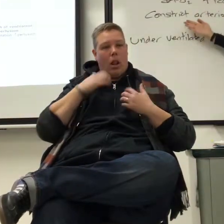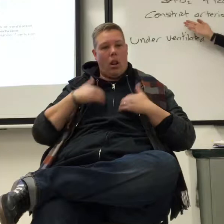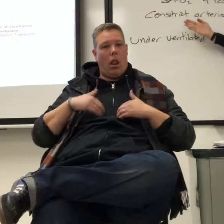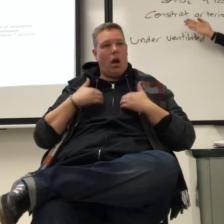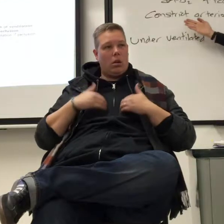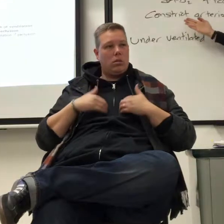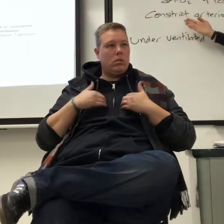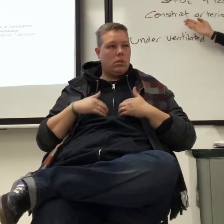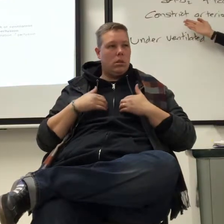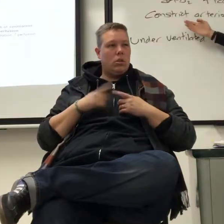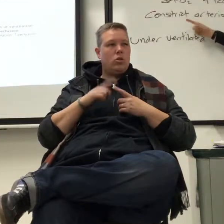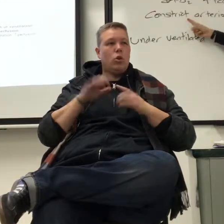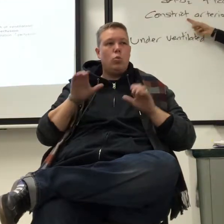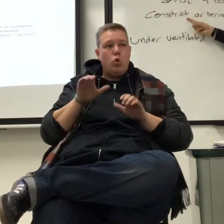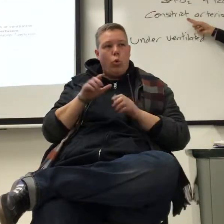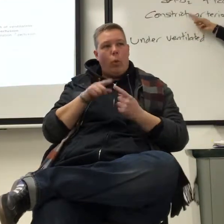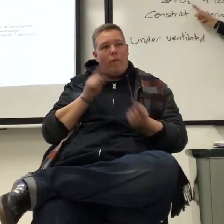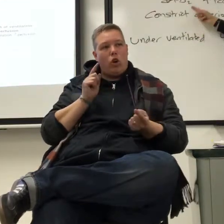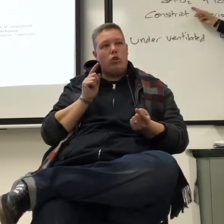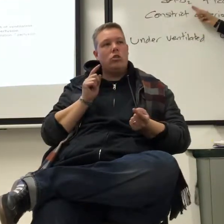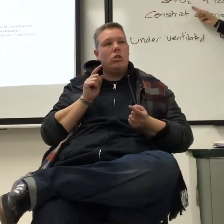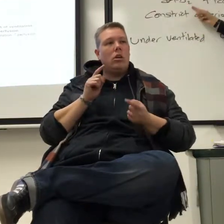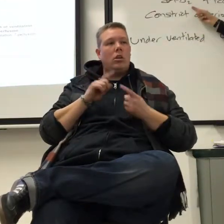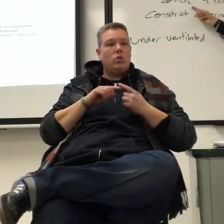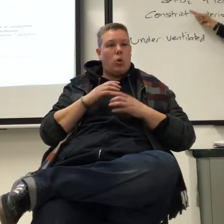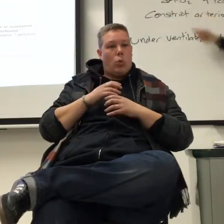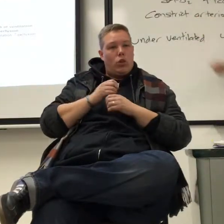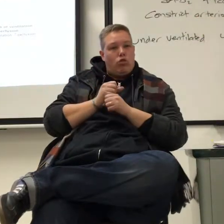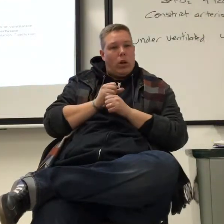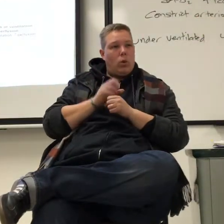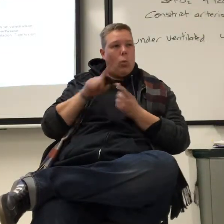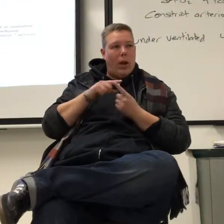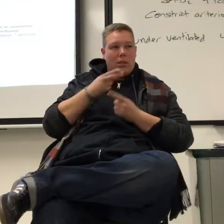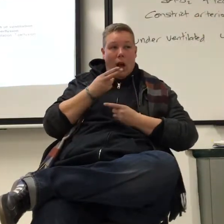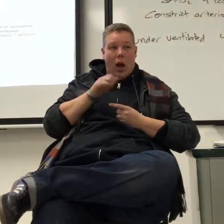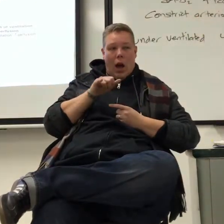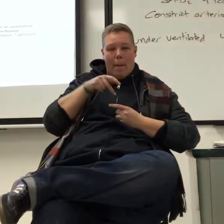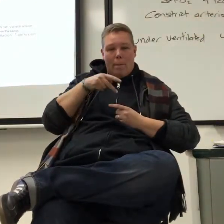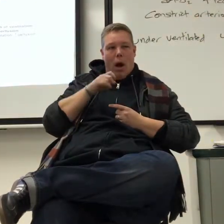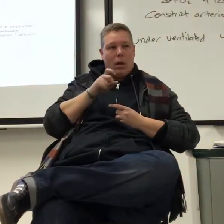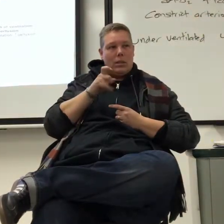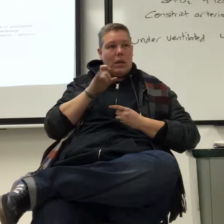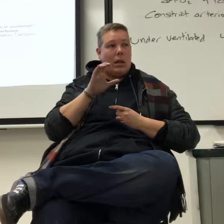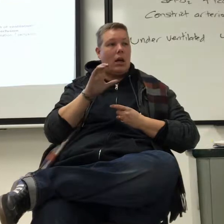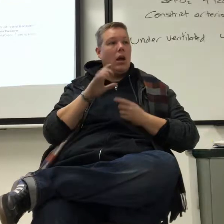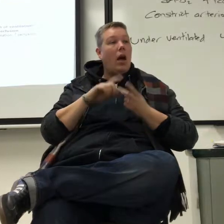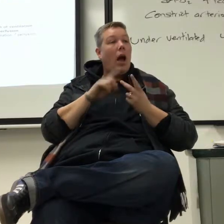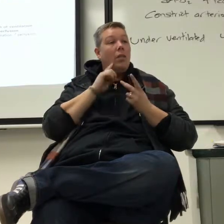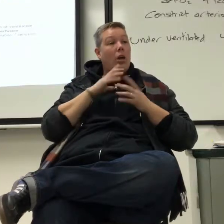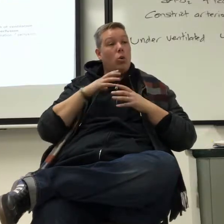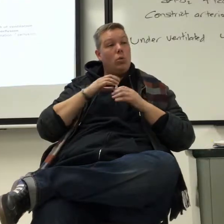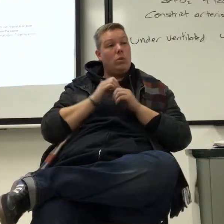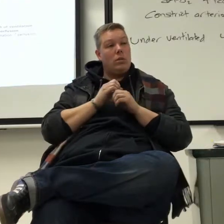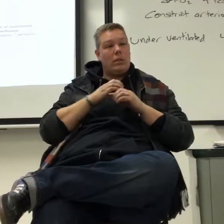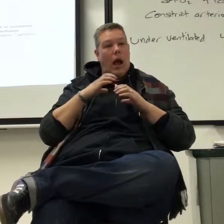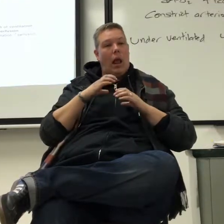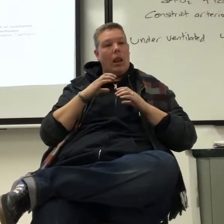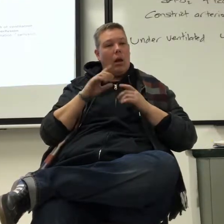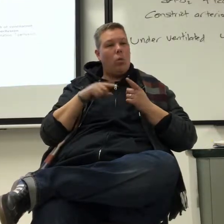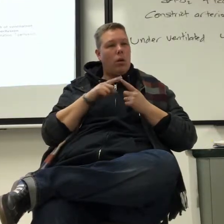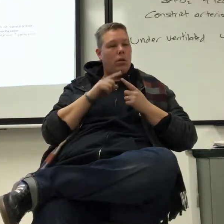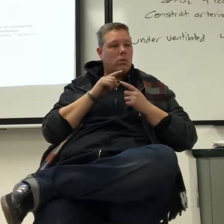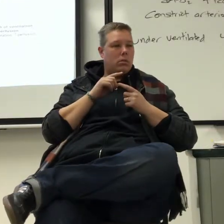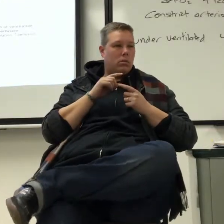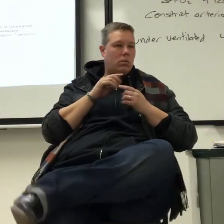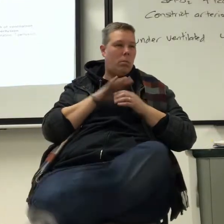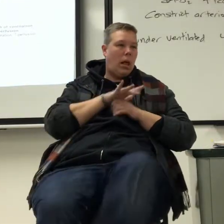the reverse. You restrict the blood flow where it's hypoxic, and you dilate where it's overventilated, where there's plenty of oxygen, because